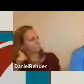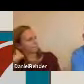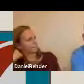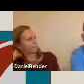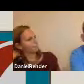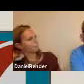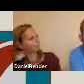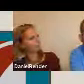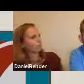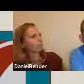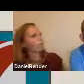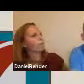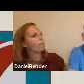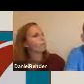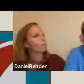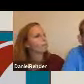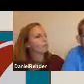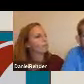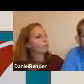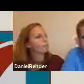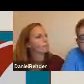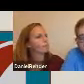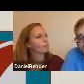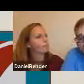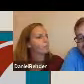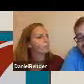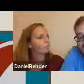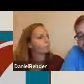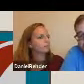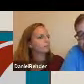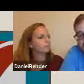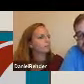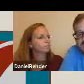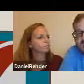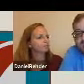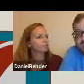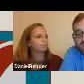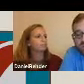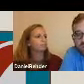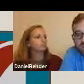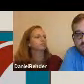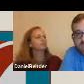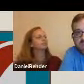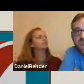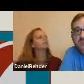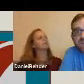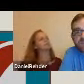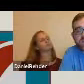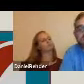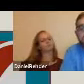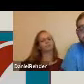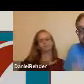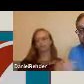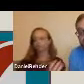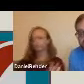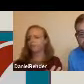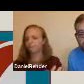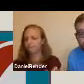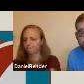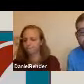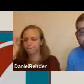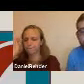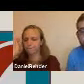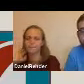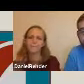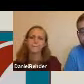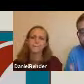opened because of sign language. And I mean, in addition to that, you know, everything Carolyn